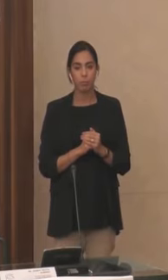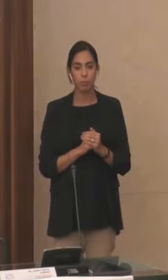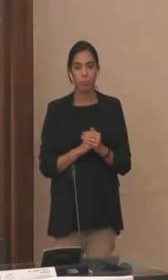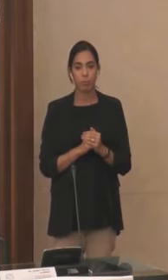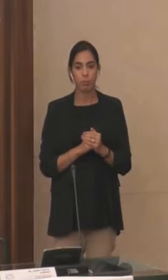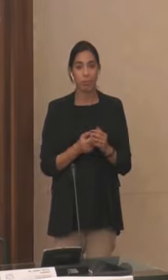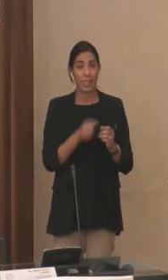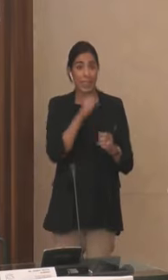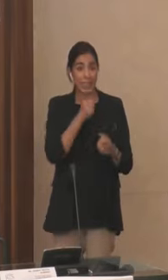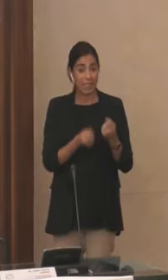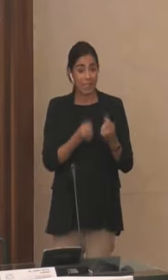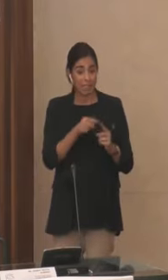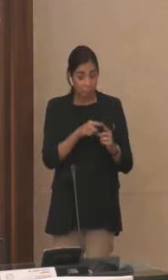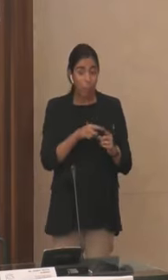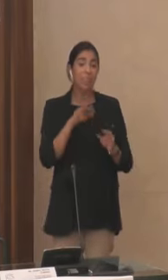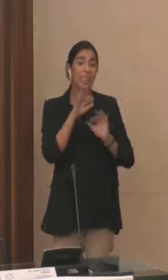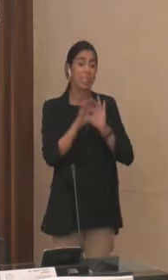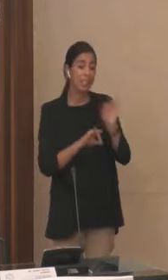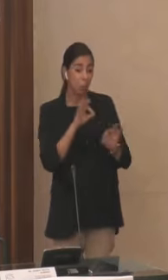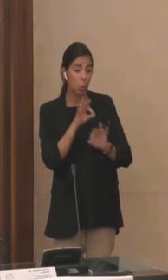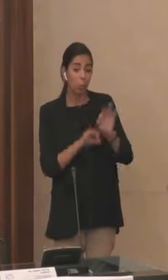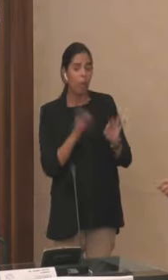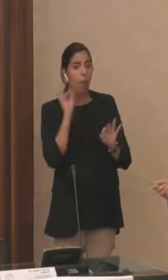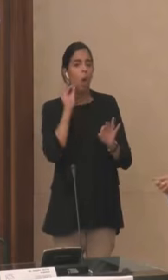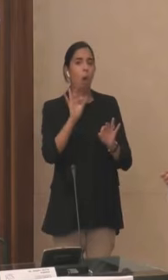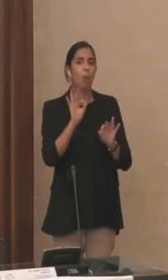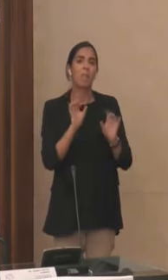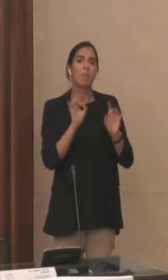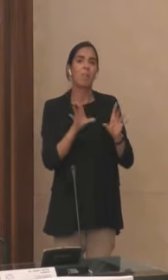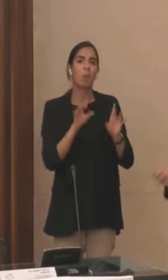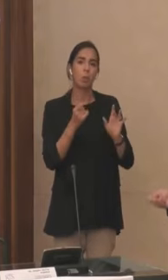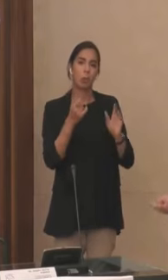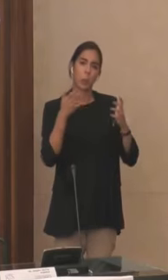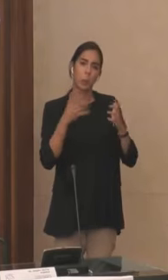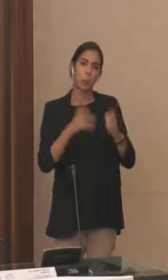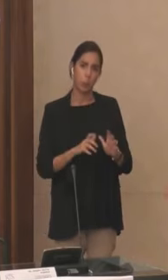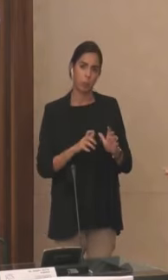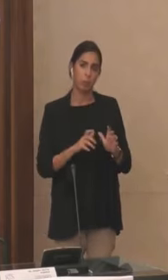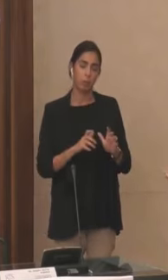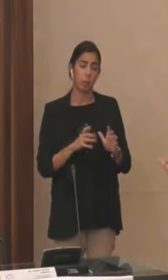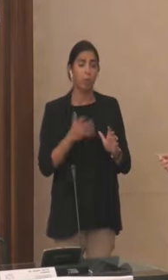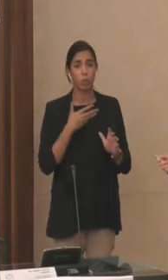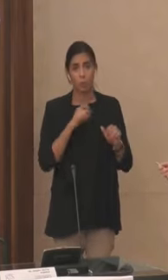And there are many alternatives we listen along the day.